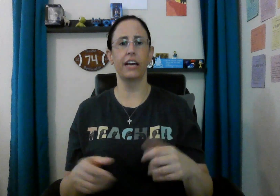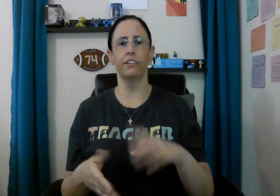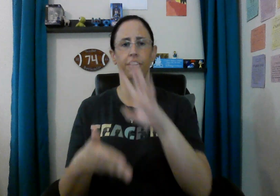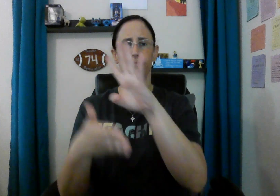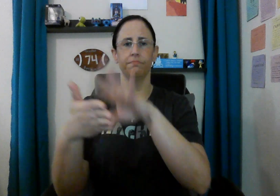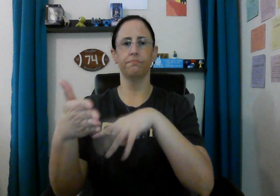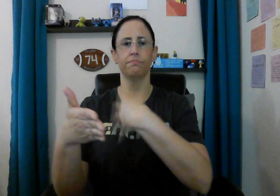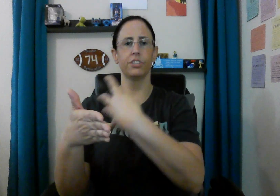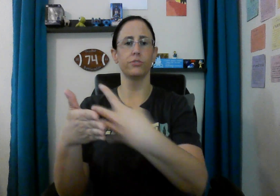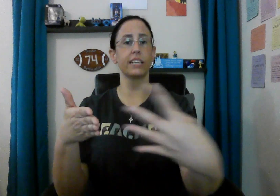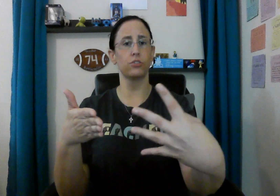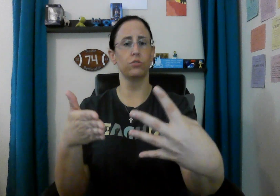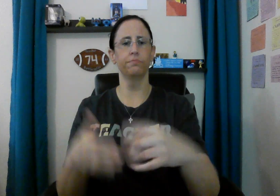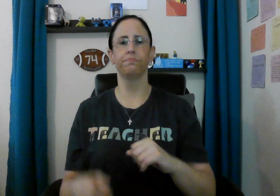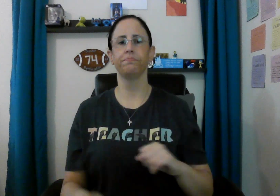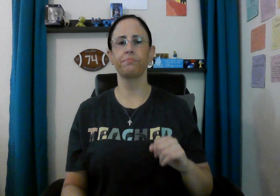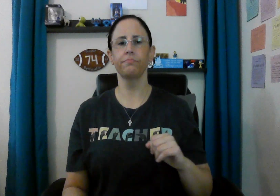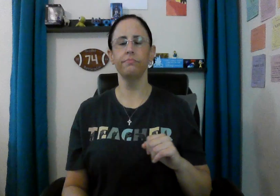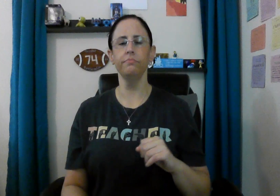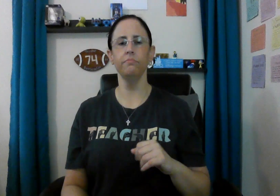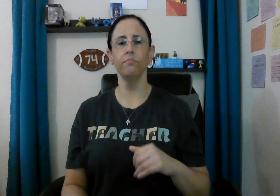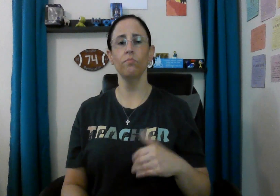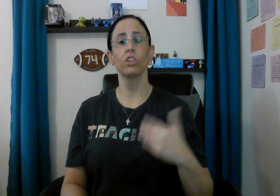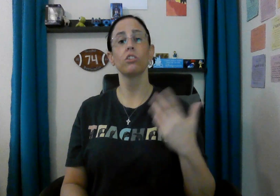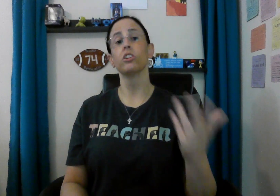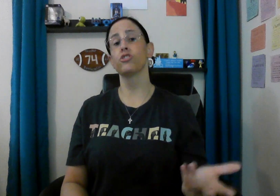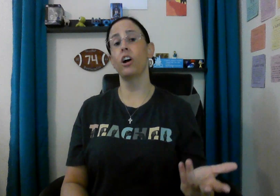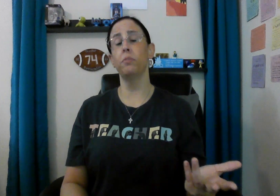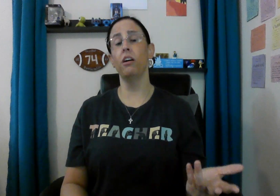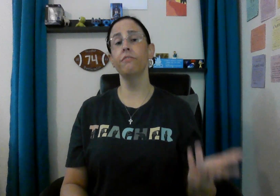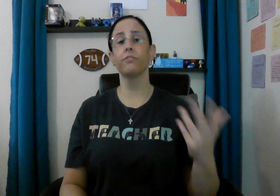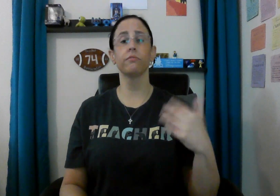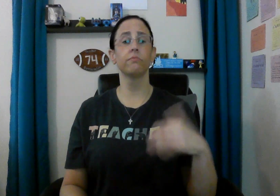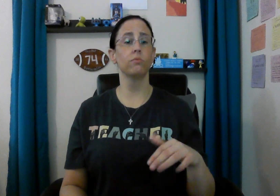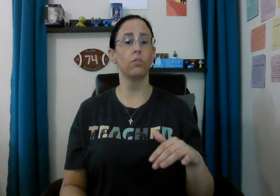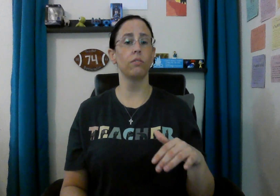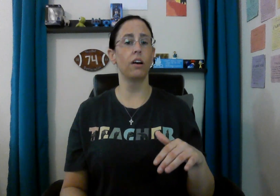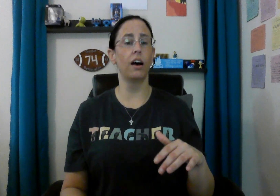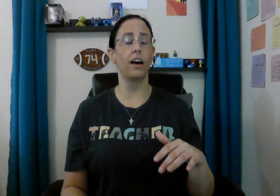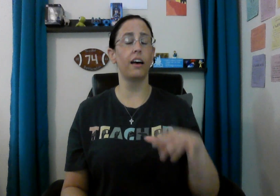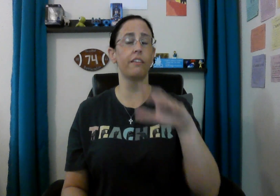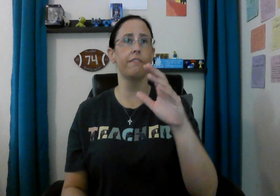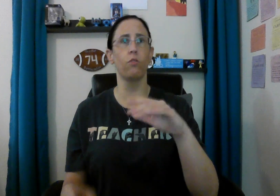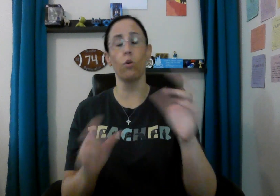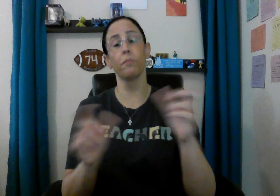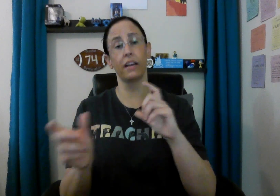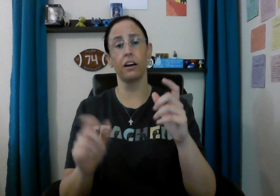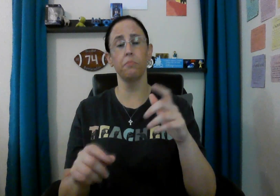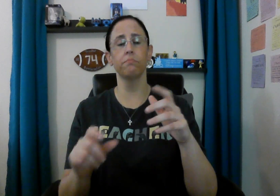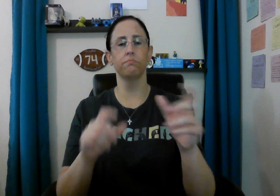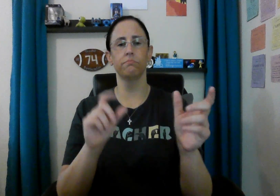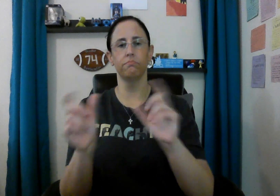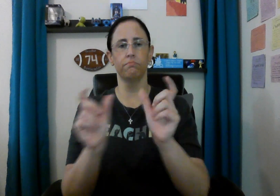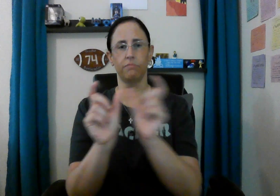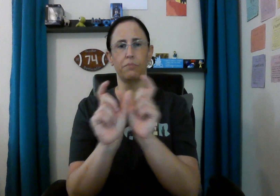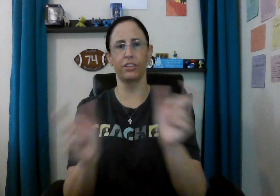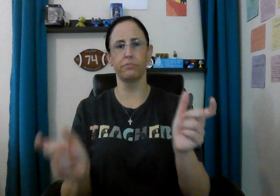calendar. So schedule. Drop off or pick up. I put them